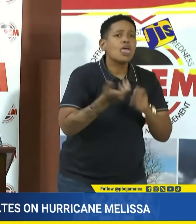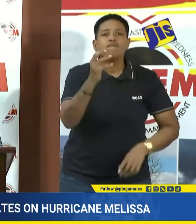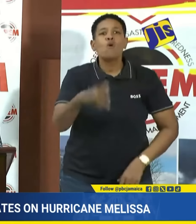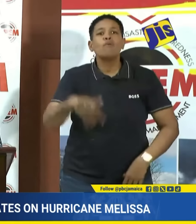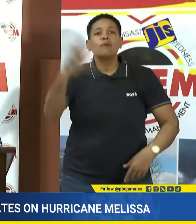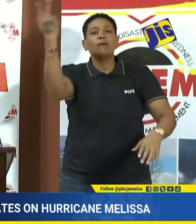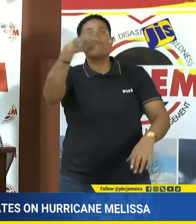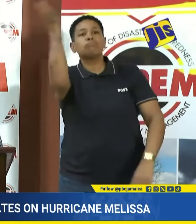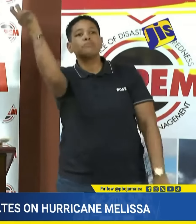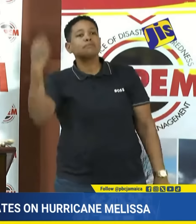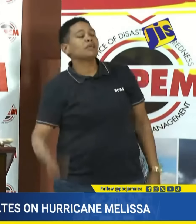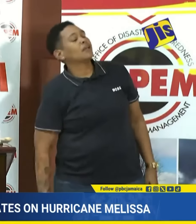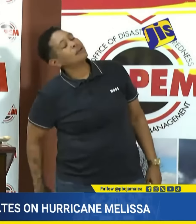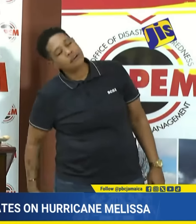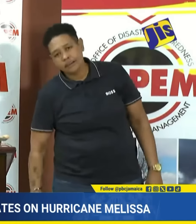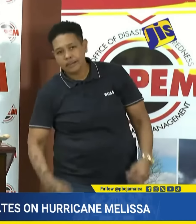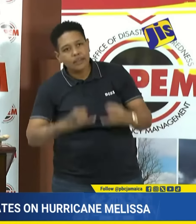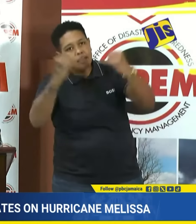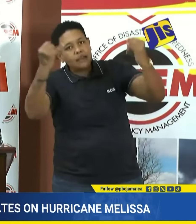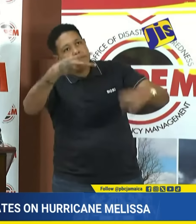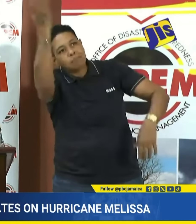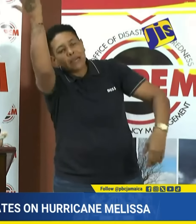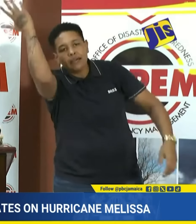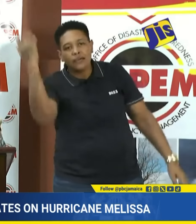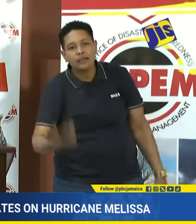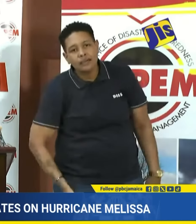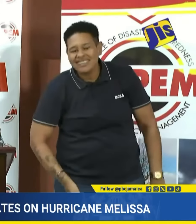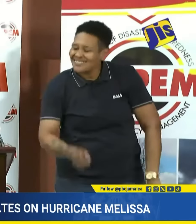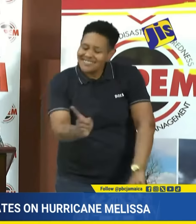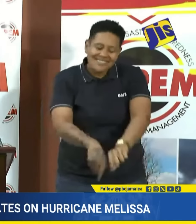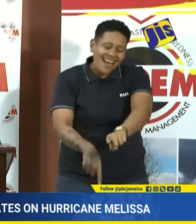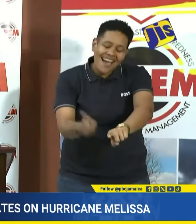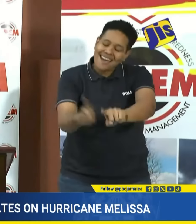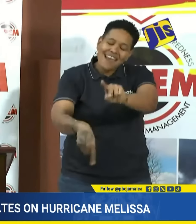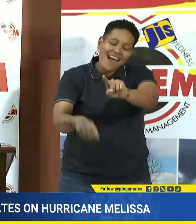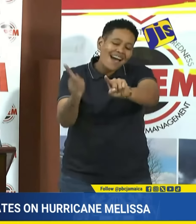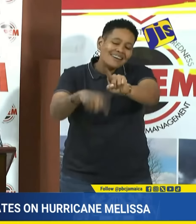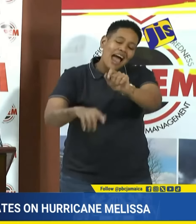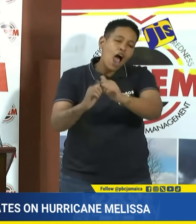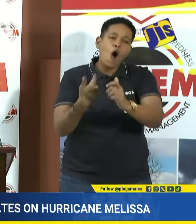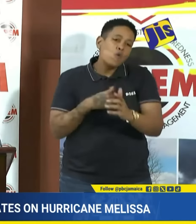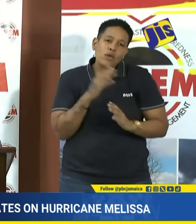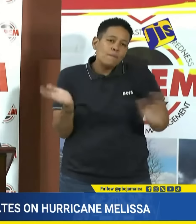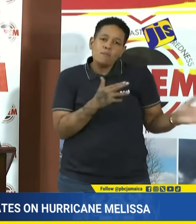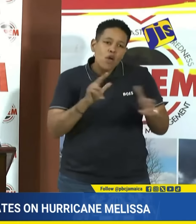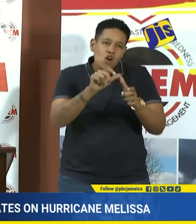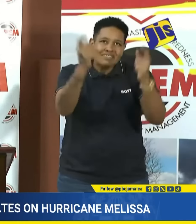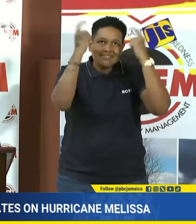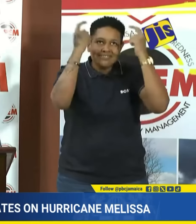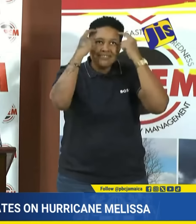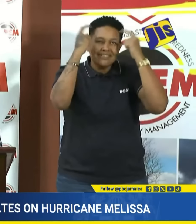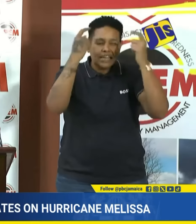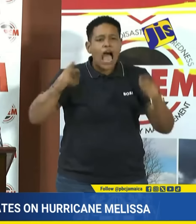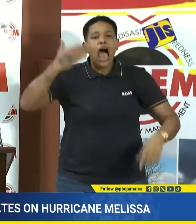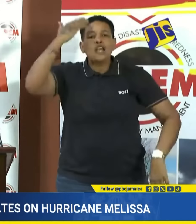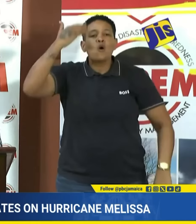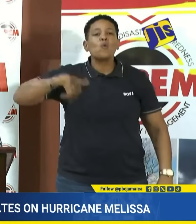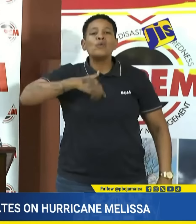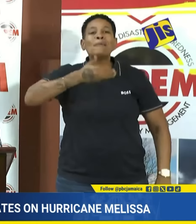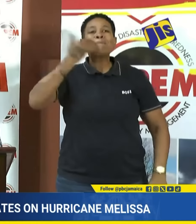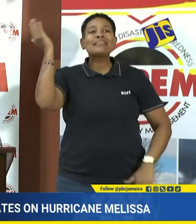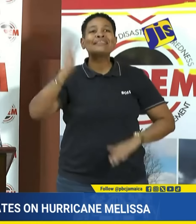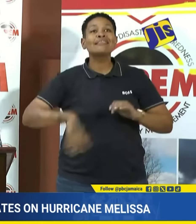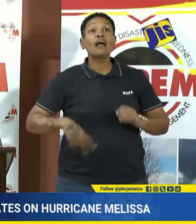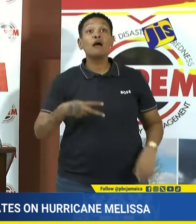because someone stole copper. That cannot be the way we prepare for a hurricane. I know we are better than